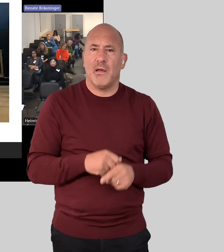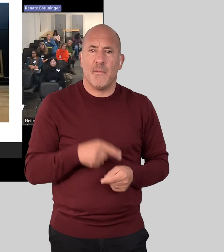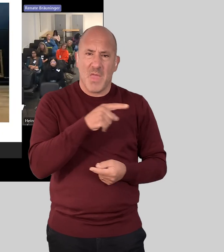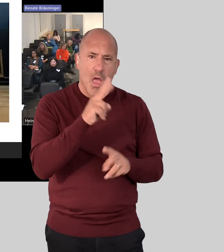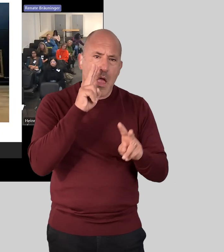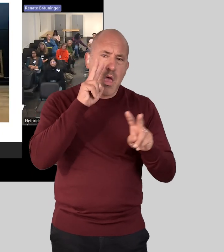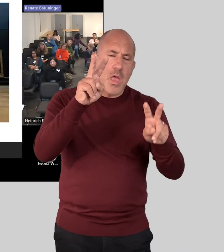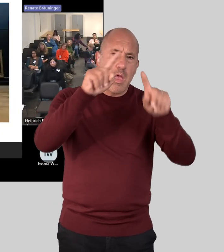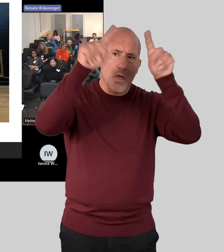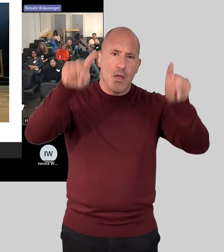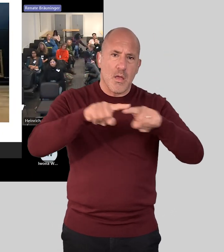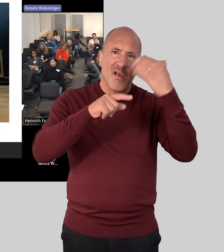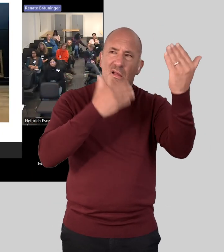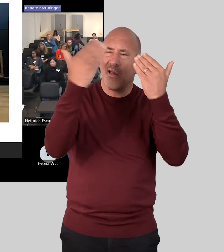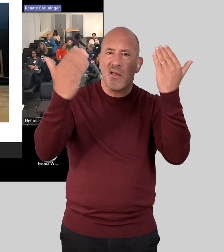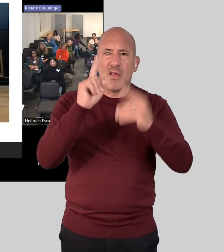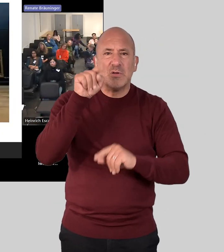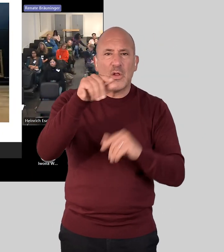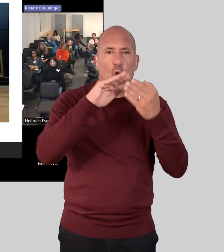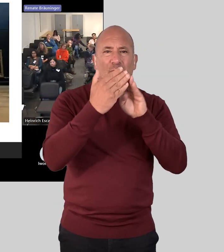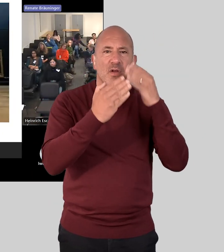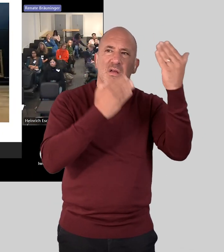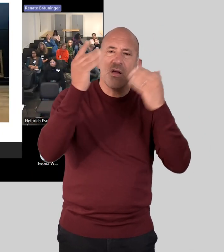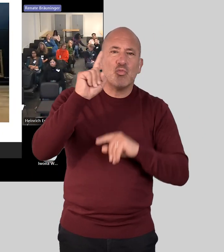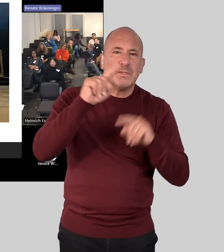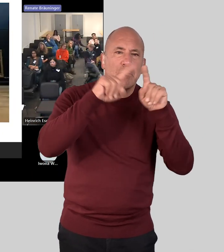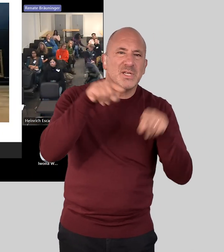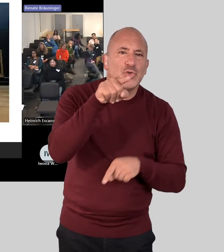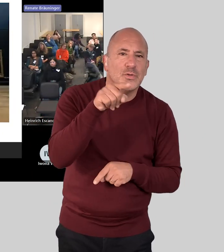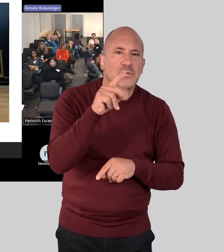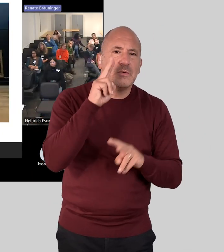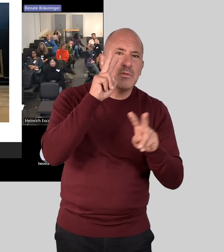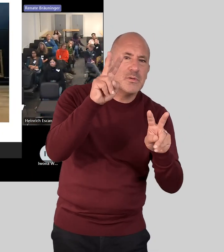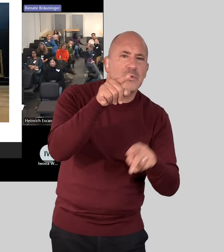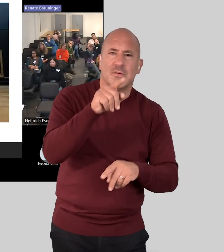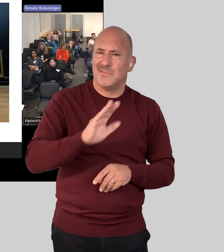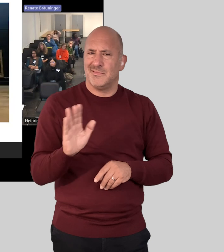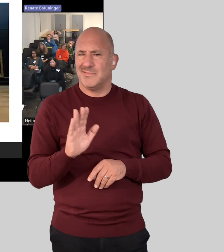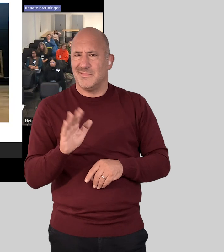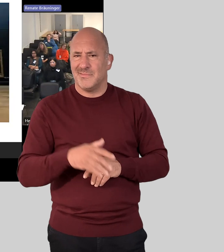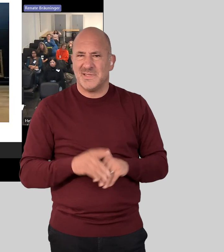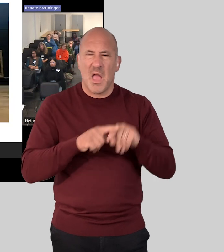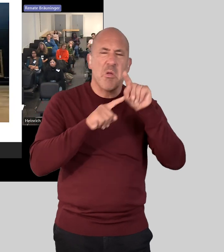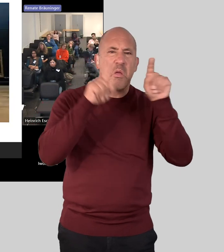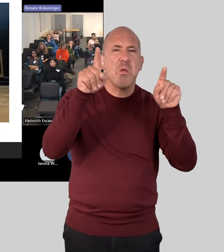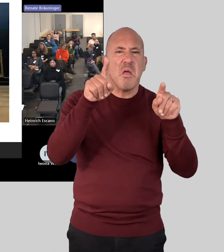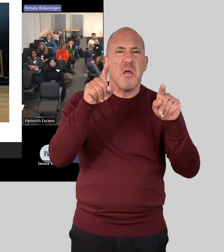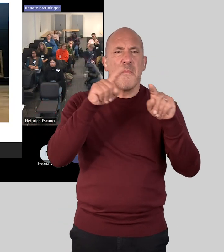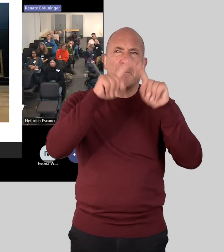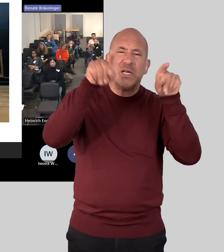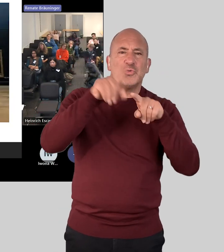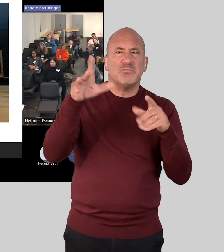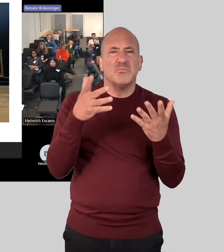But differently from the Ape Shit video, they are not questioning what is actually hanged in